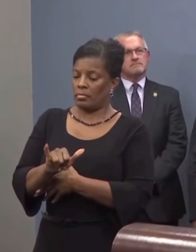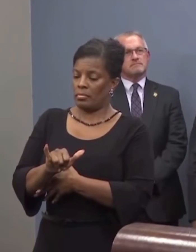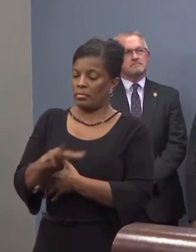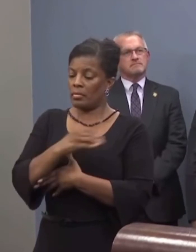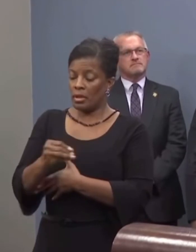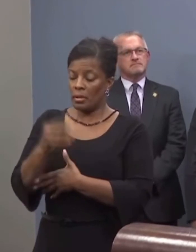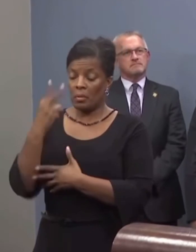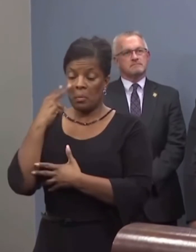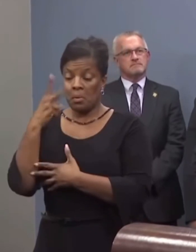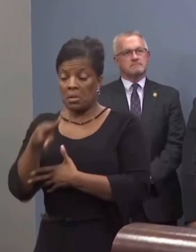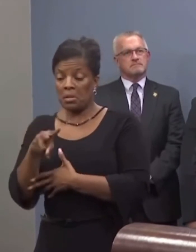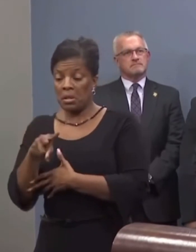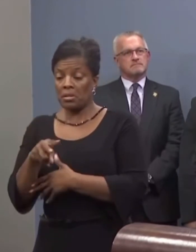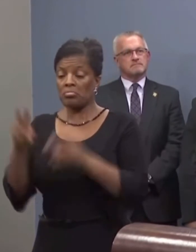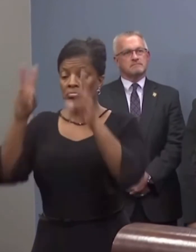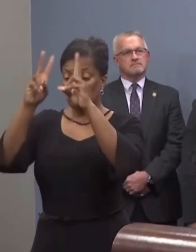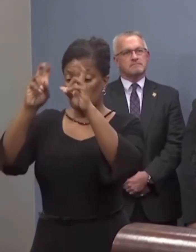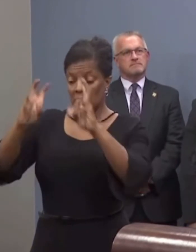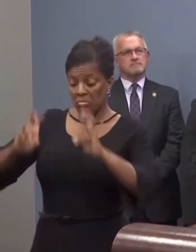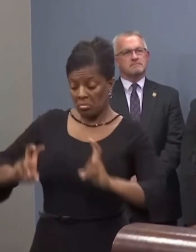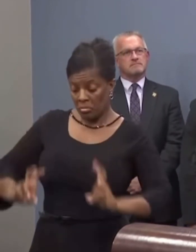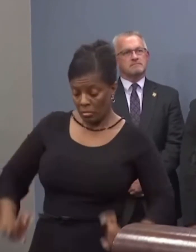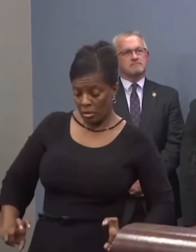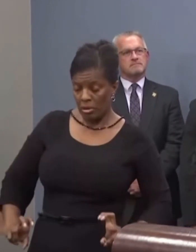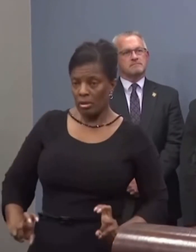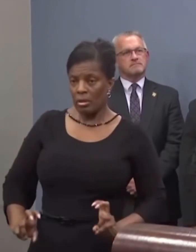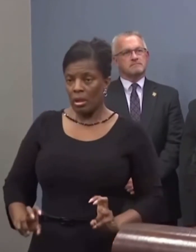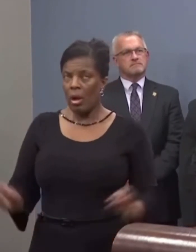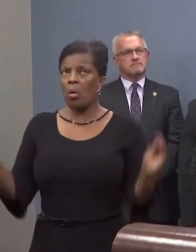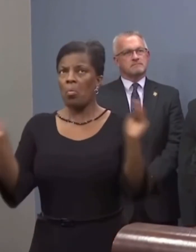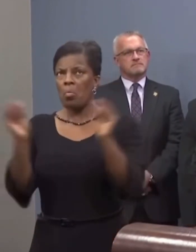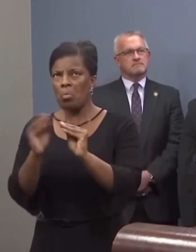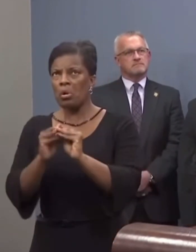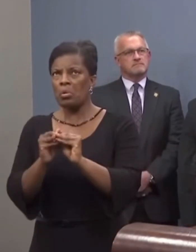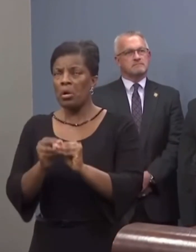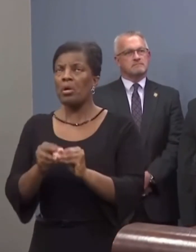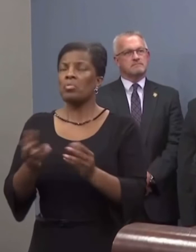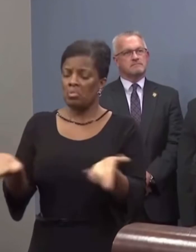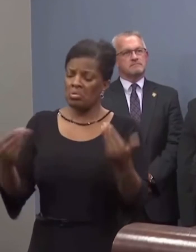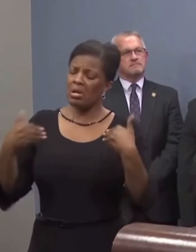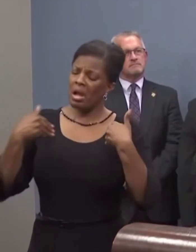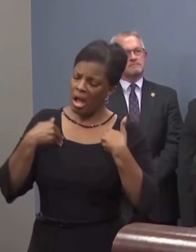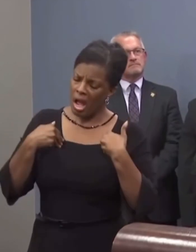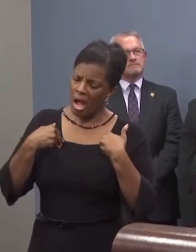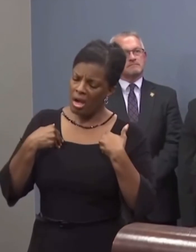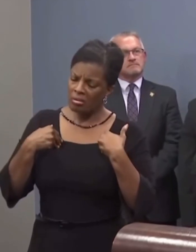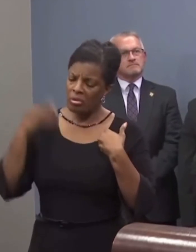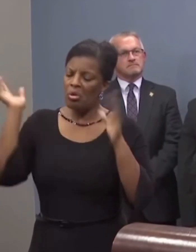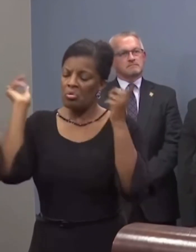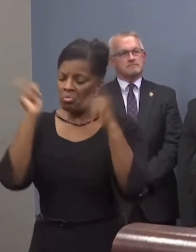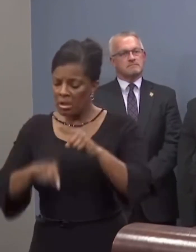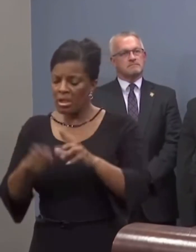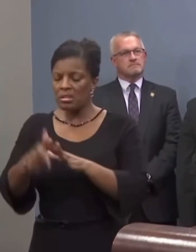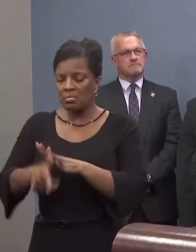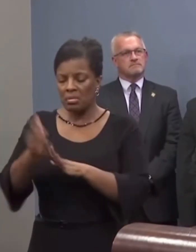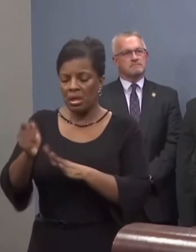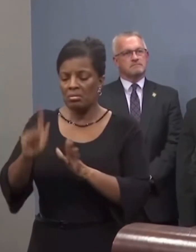at his description, it gave us a little more than what we've ever really had. We've run down some guns before, run into some other things.